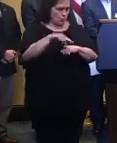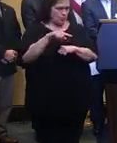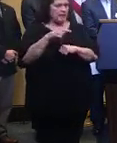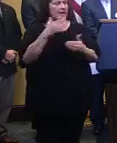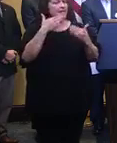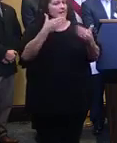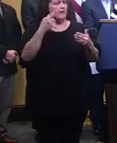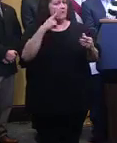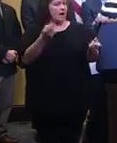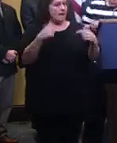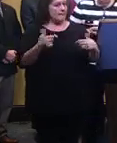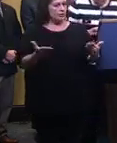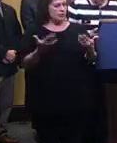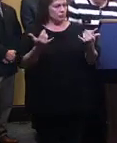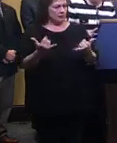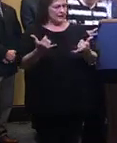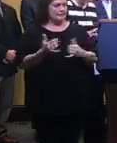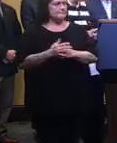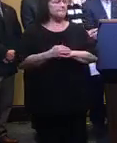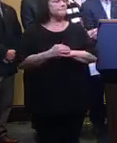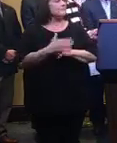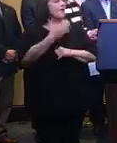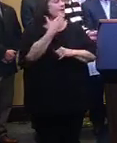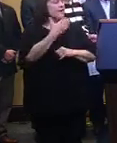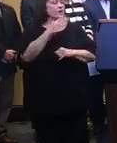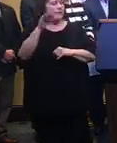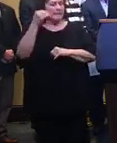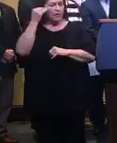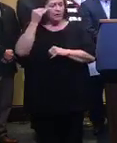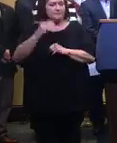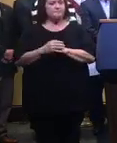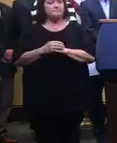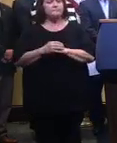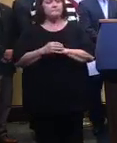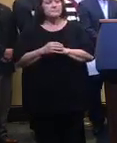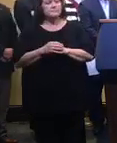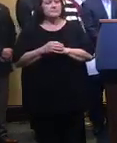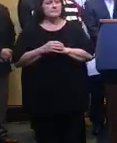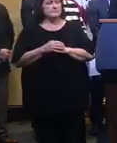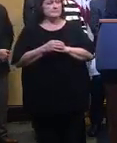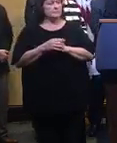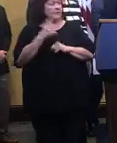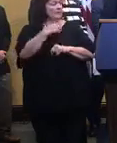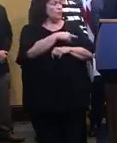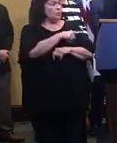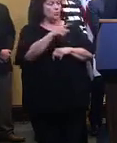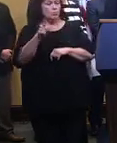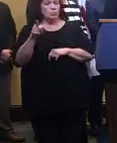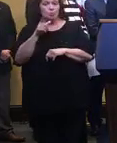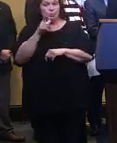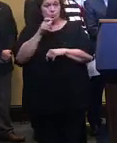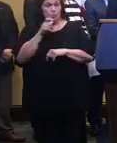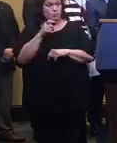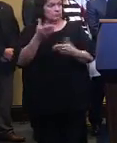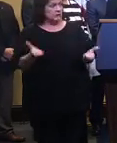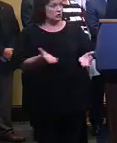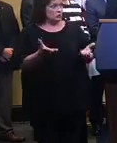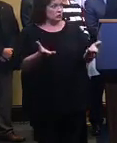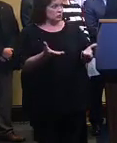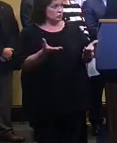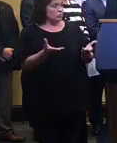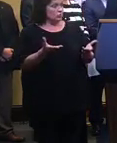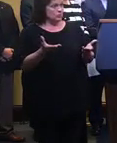again for being here. Thank you so much, Mayor. And for those of you who are in the room, you've